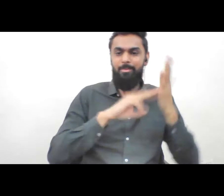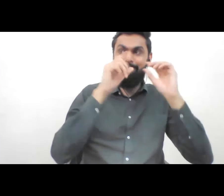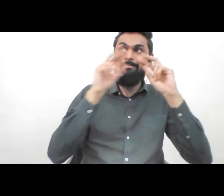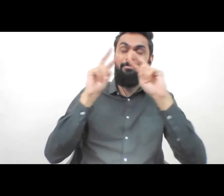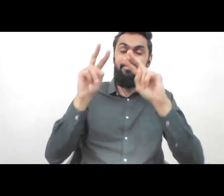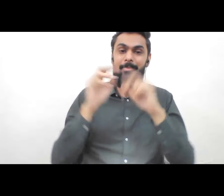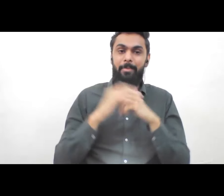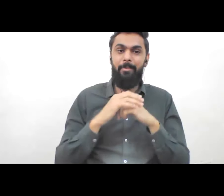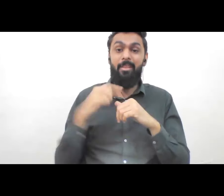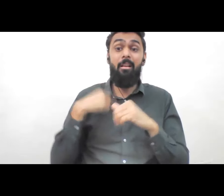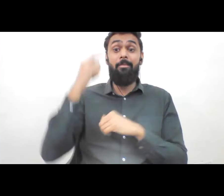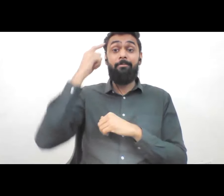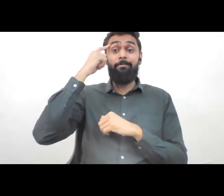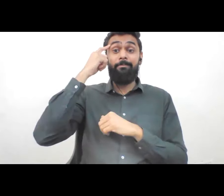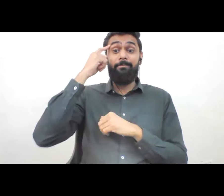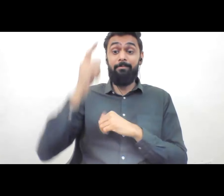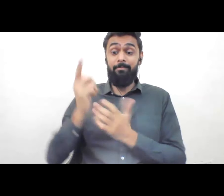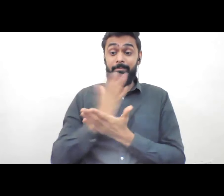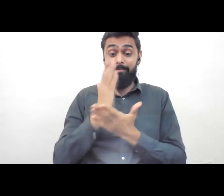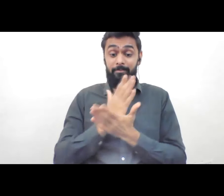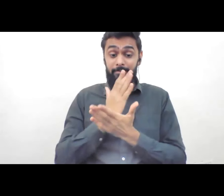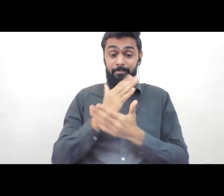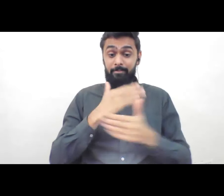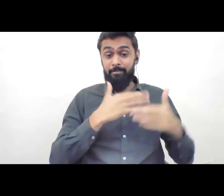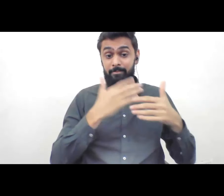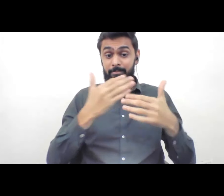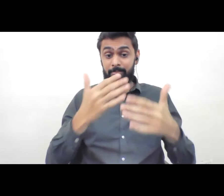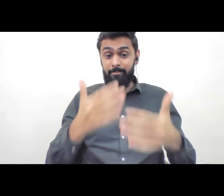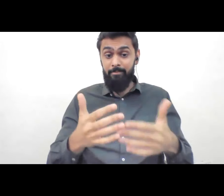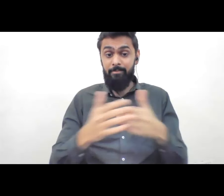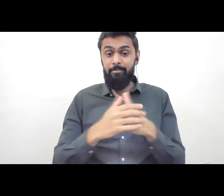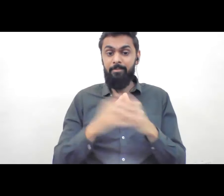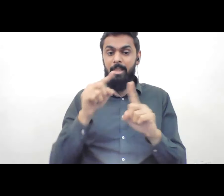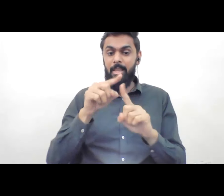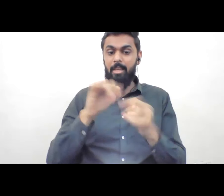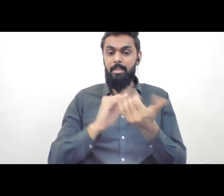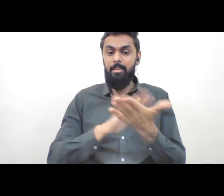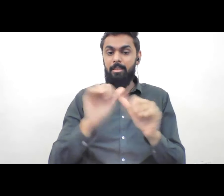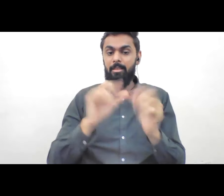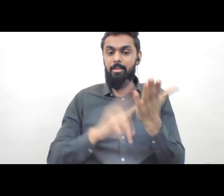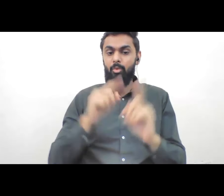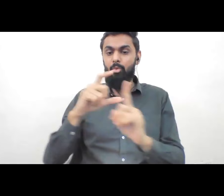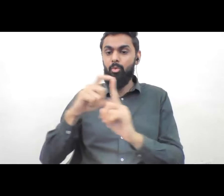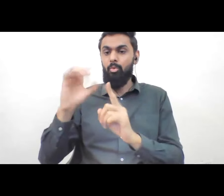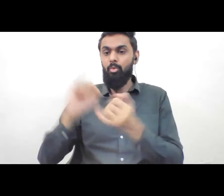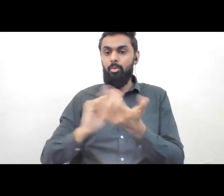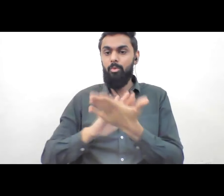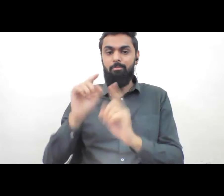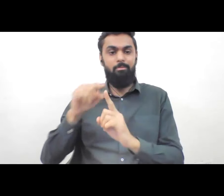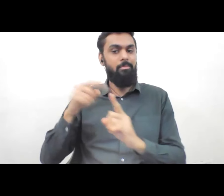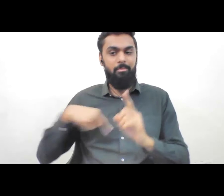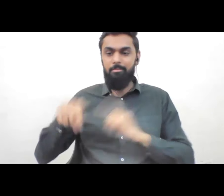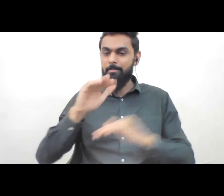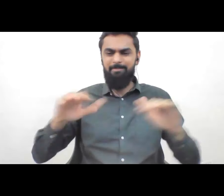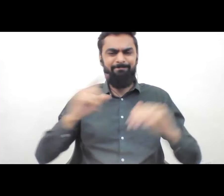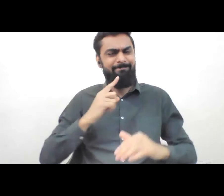I realized it while teaching a lesson, Journey to the End of the Earth by Tishani Doshi. We must make our students realize this